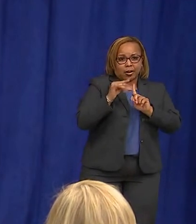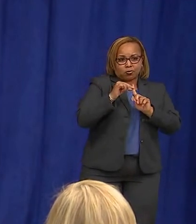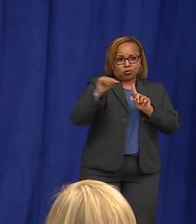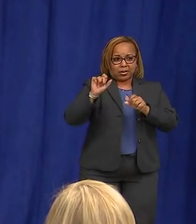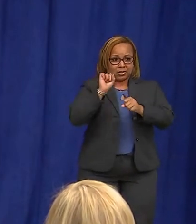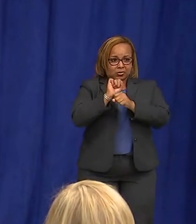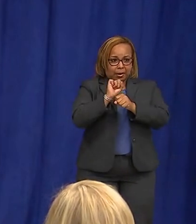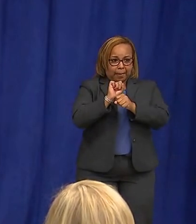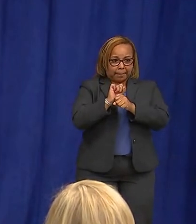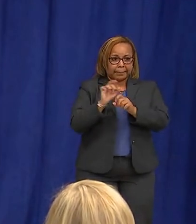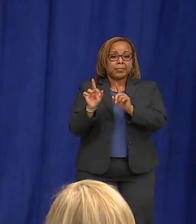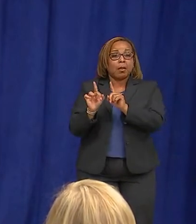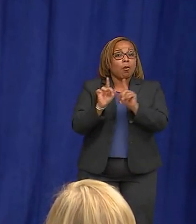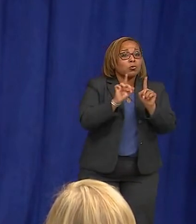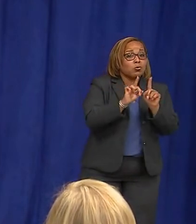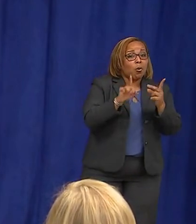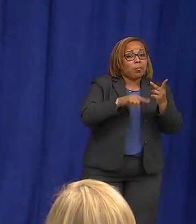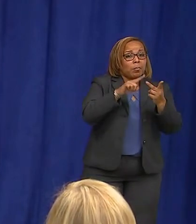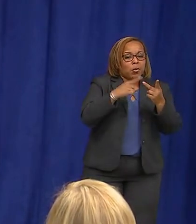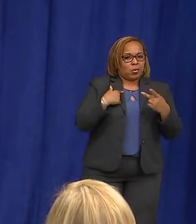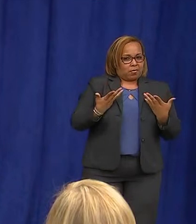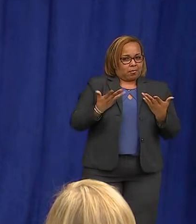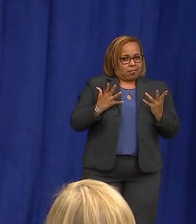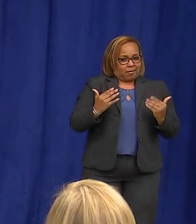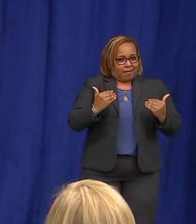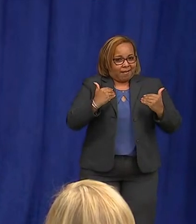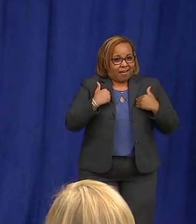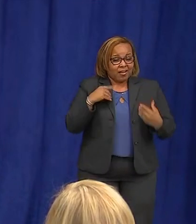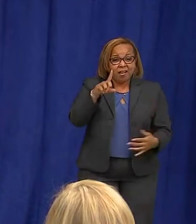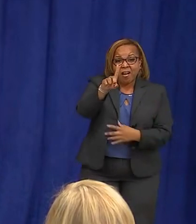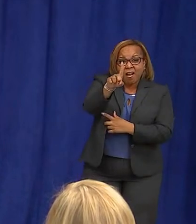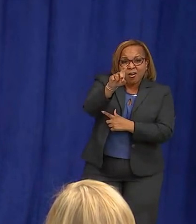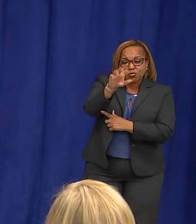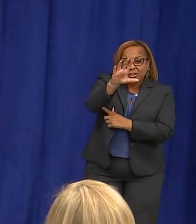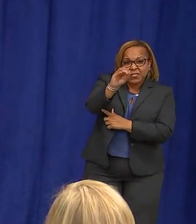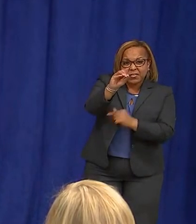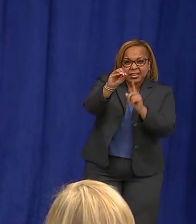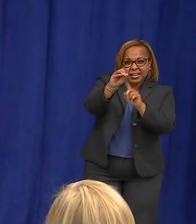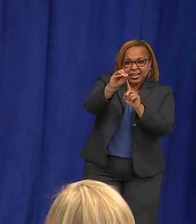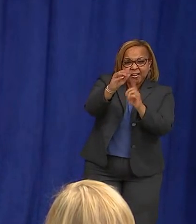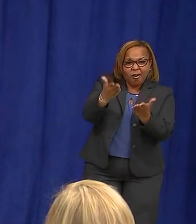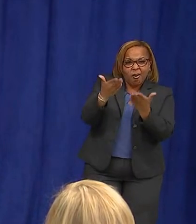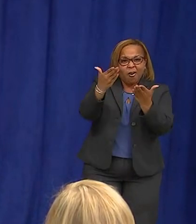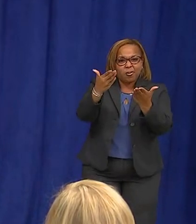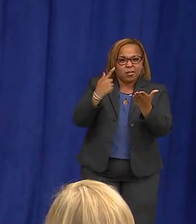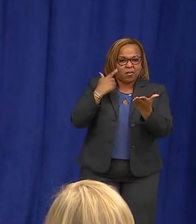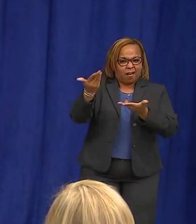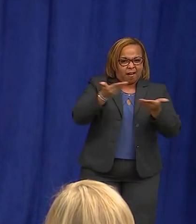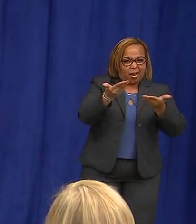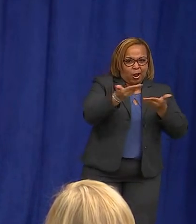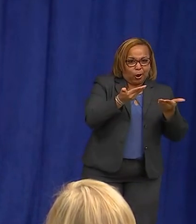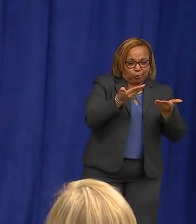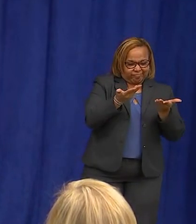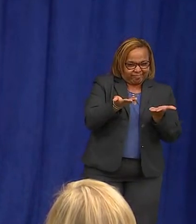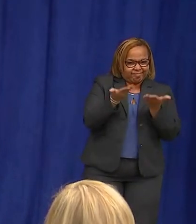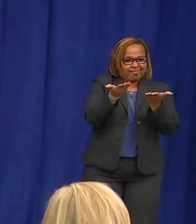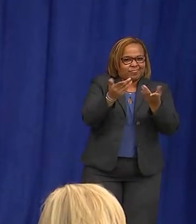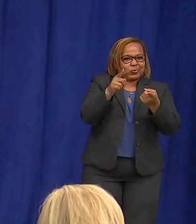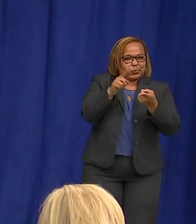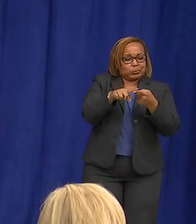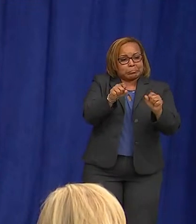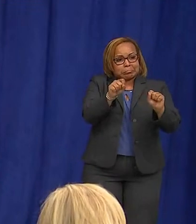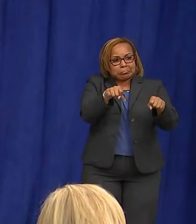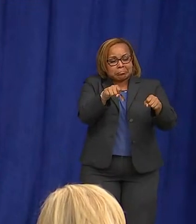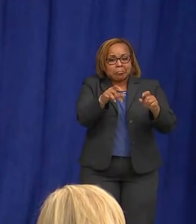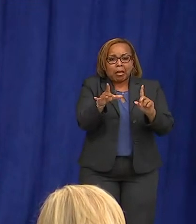jobs. I'm also pleased to announce that we have already had 150 conditional offers of hire extended to